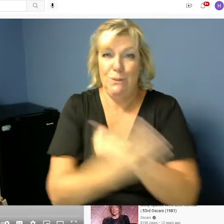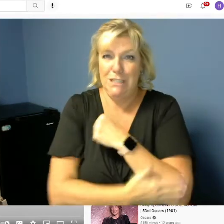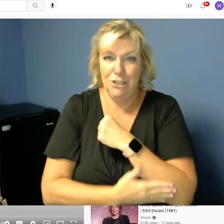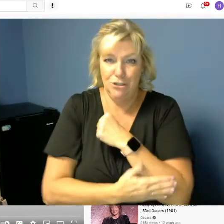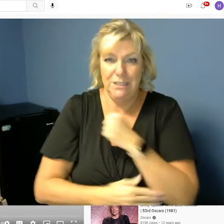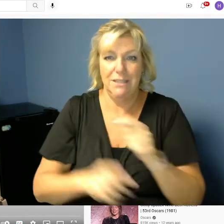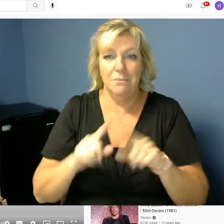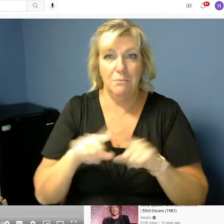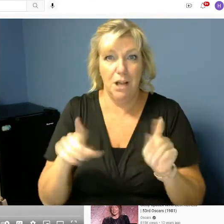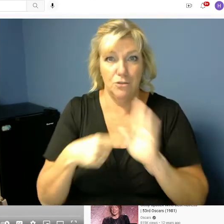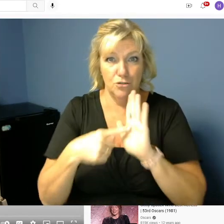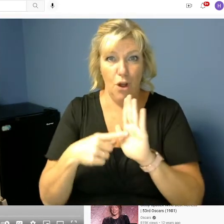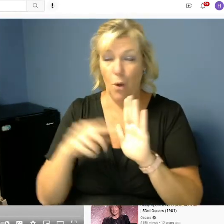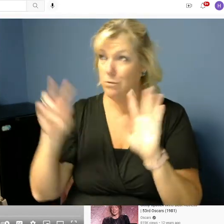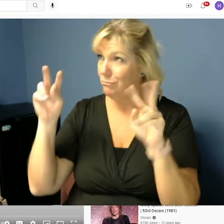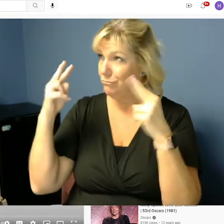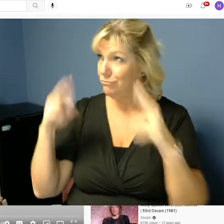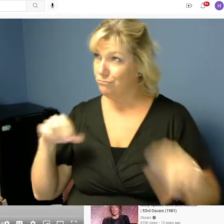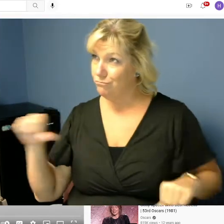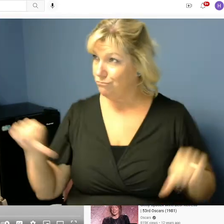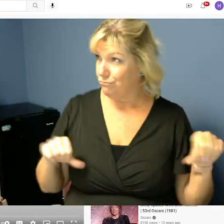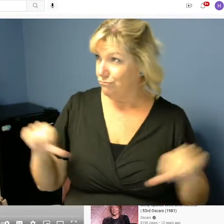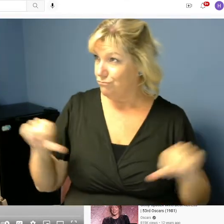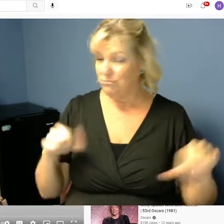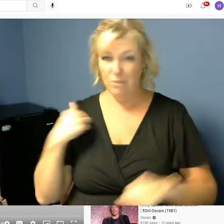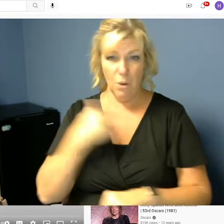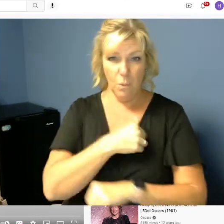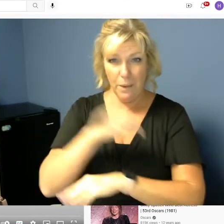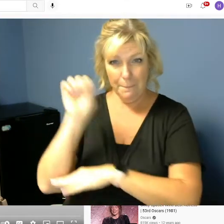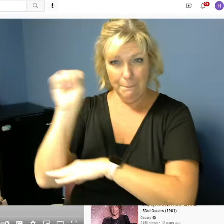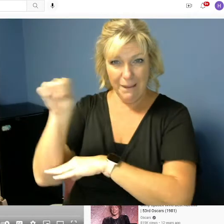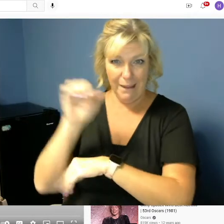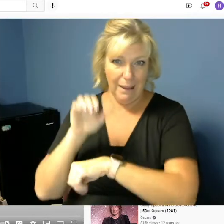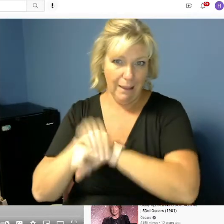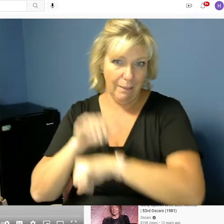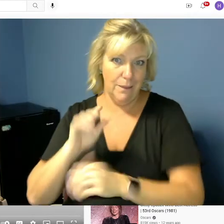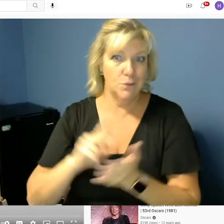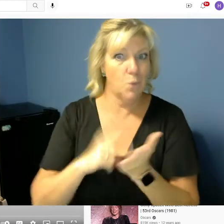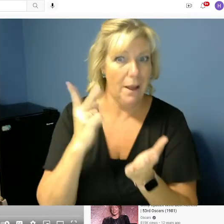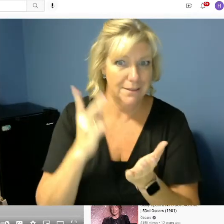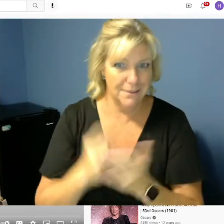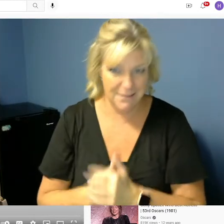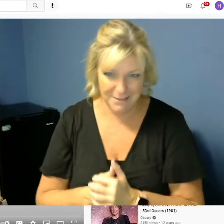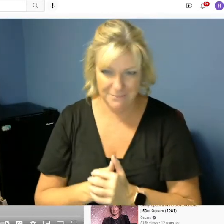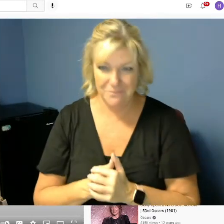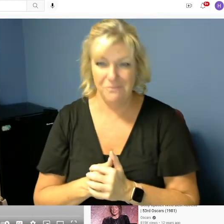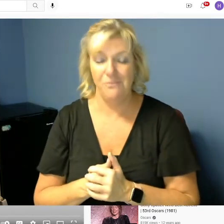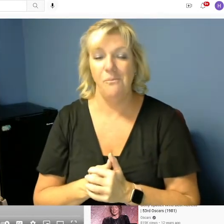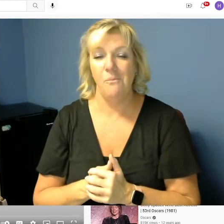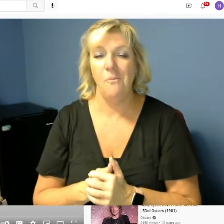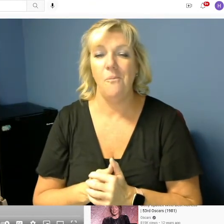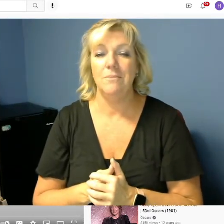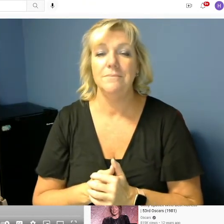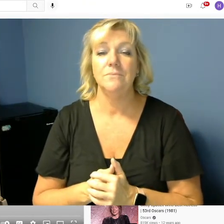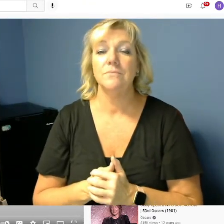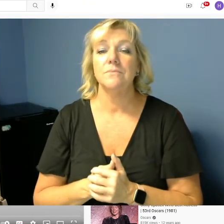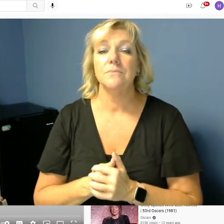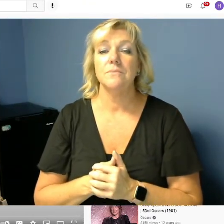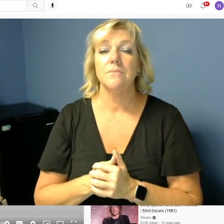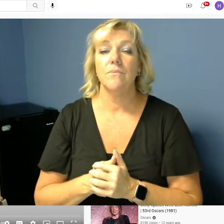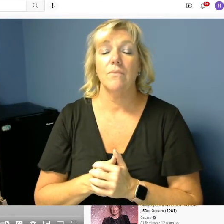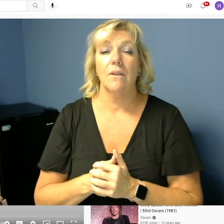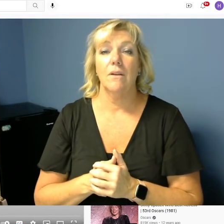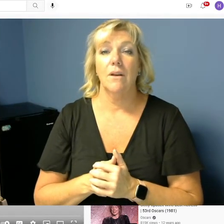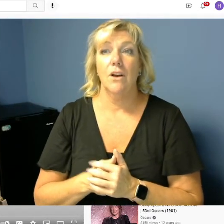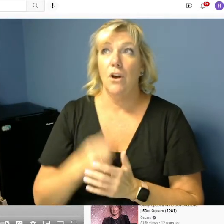reflection of well, look at us, right? We beat England not once but twice. And so what happens is those